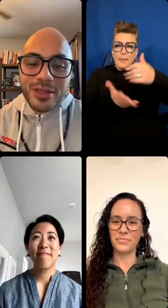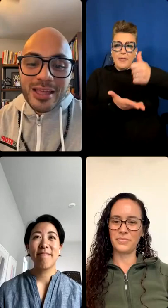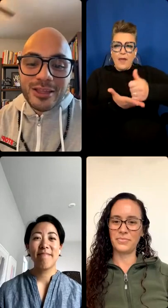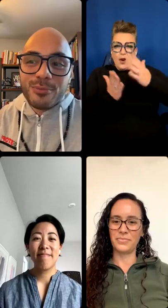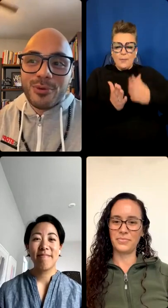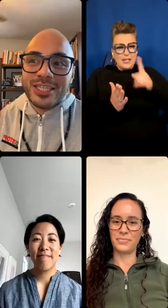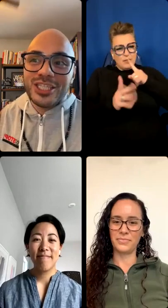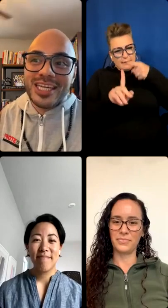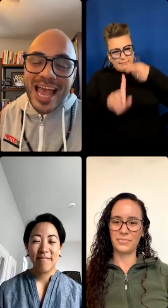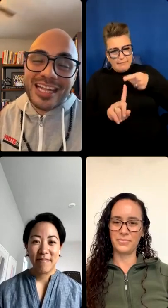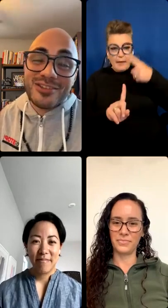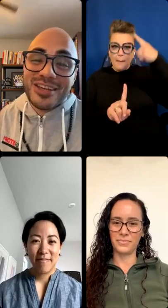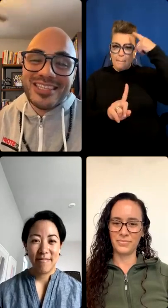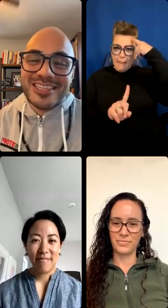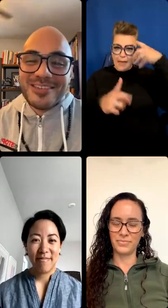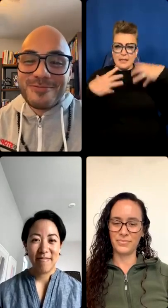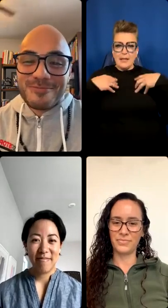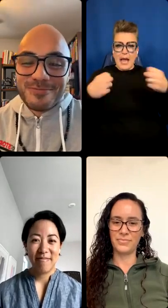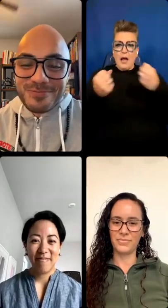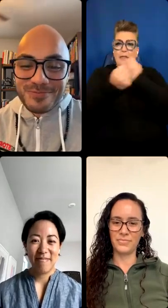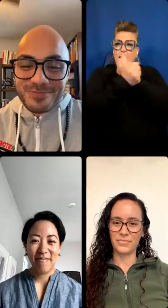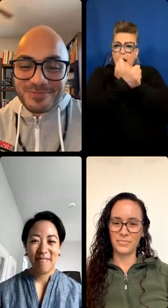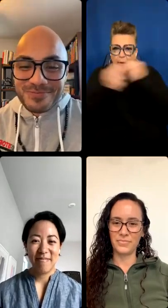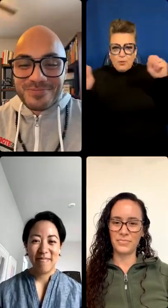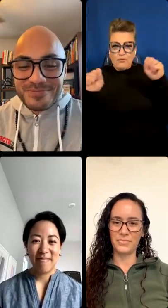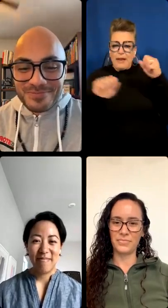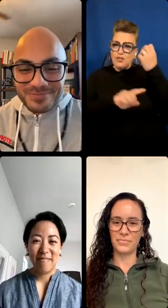health liberation activist?